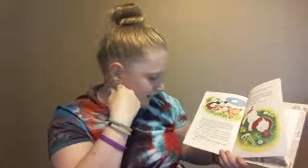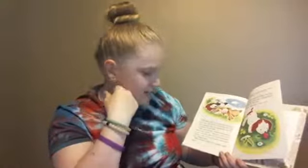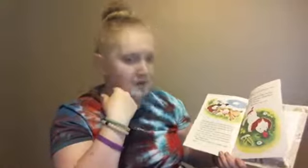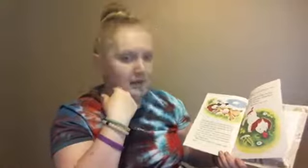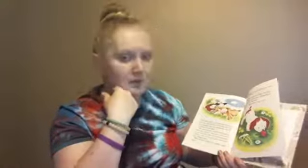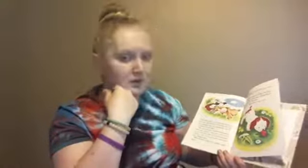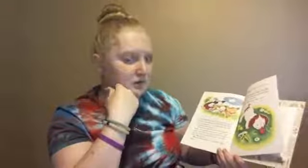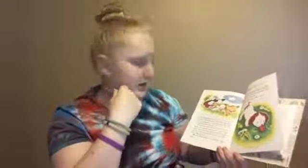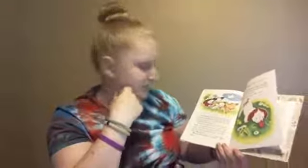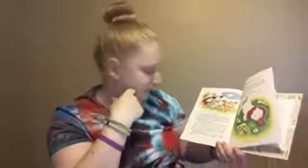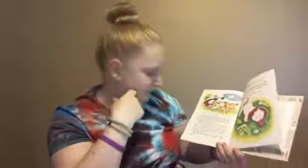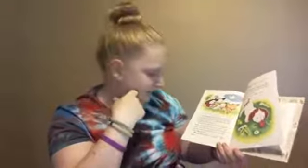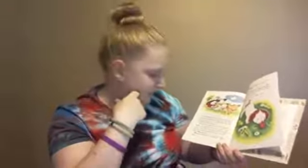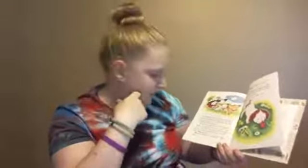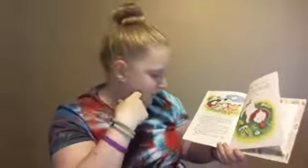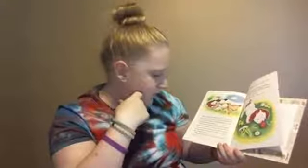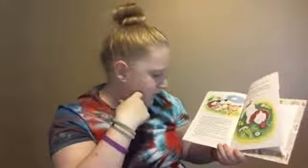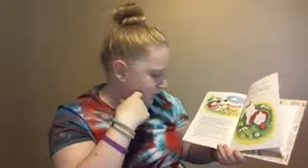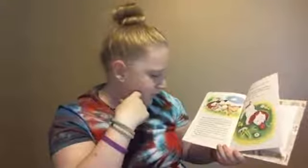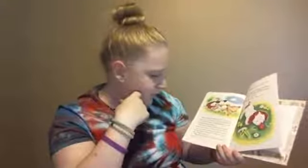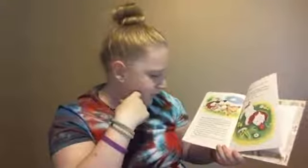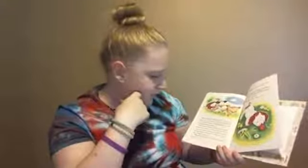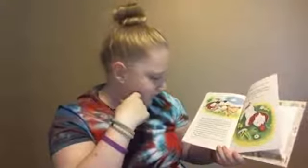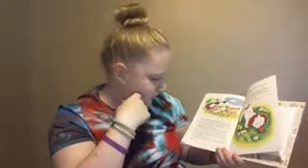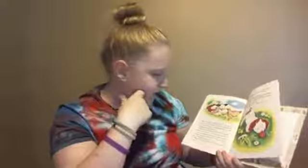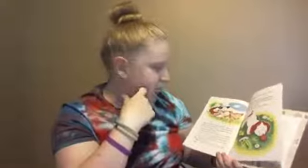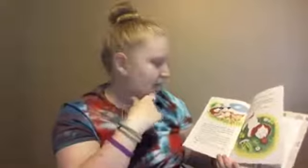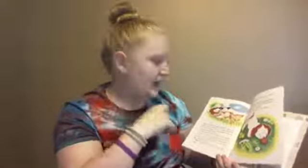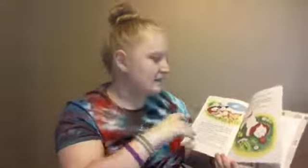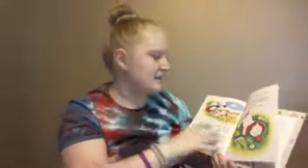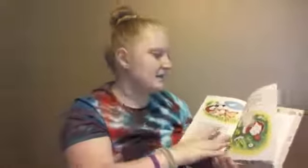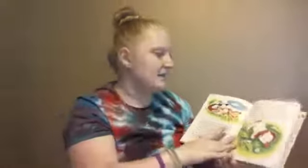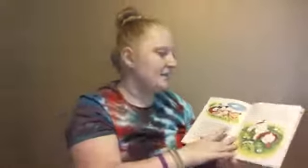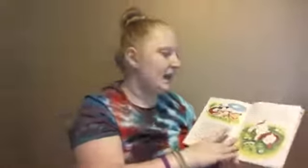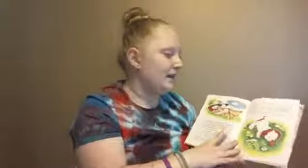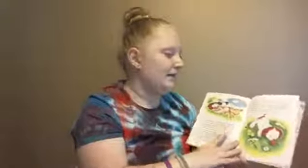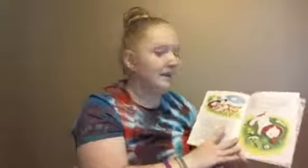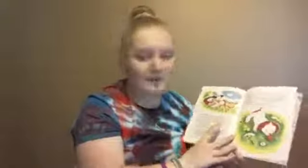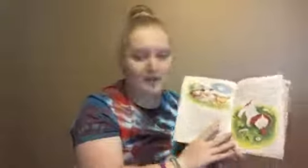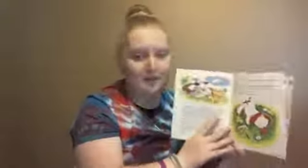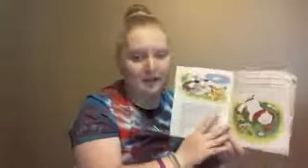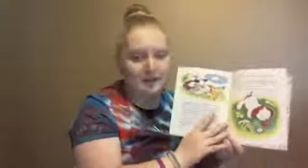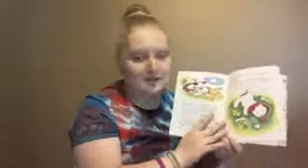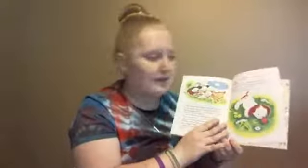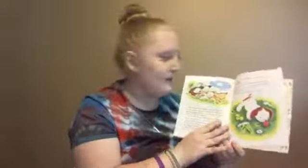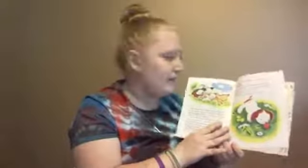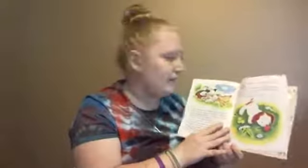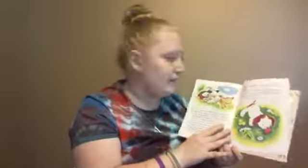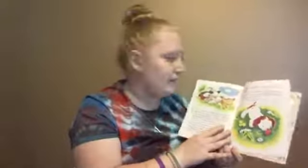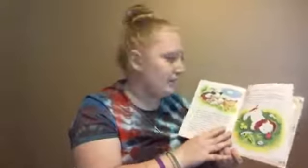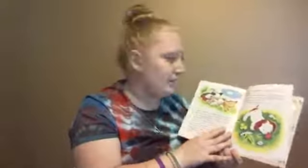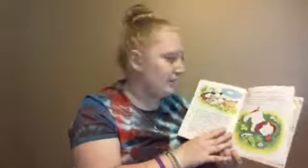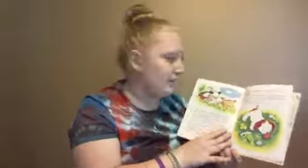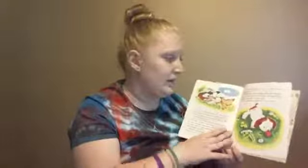they stopped short. "What in the world are you doing?" they asked. "I see something," said the Pokey